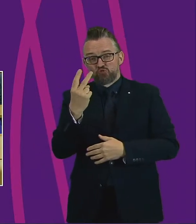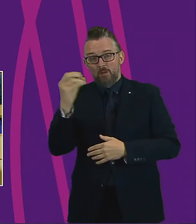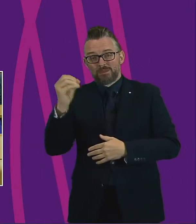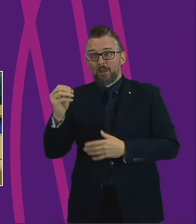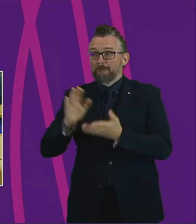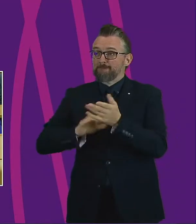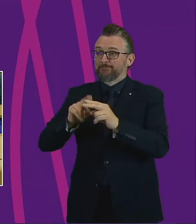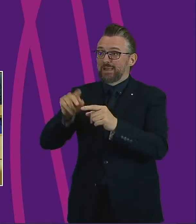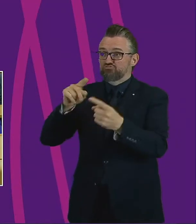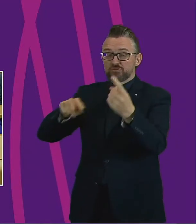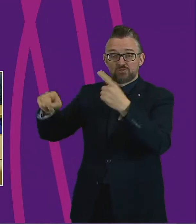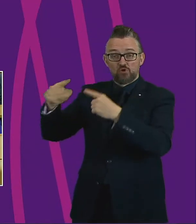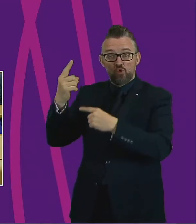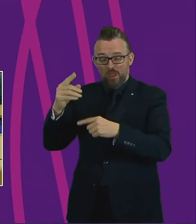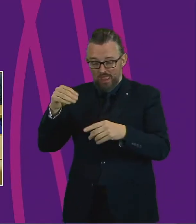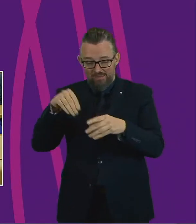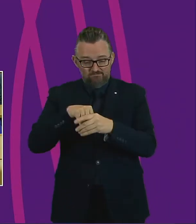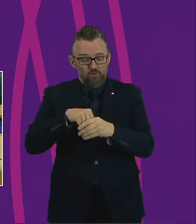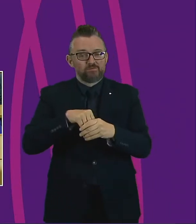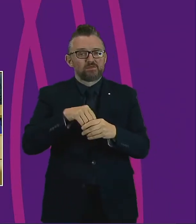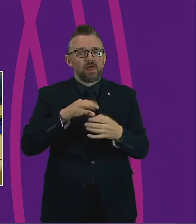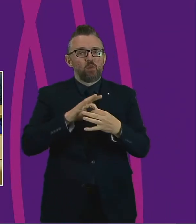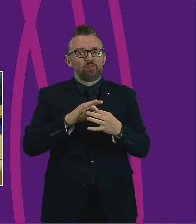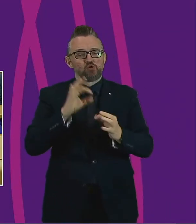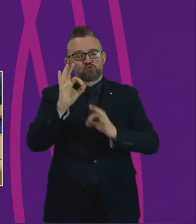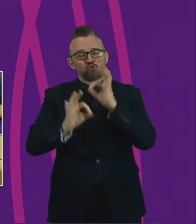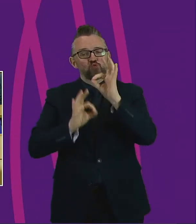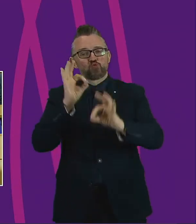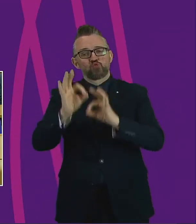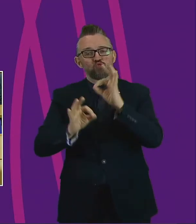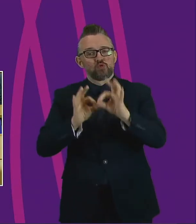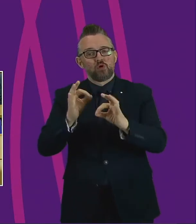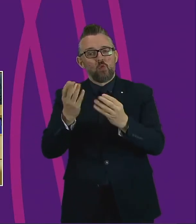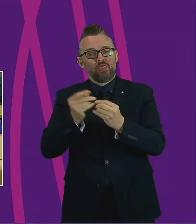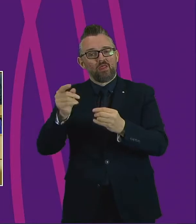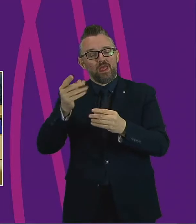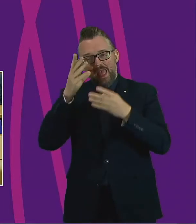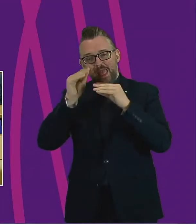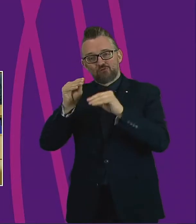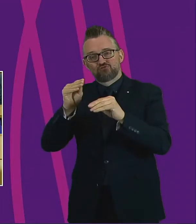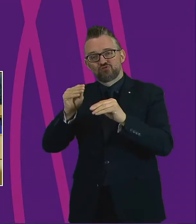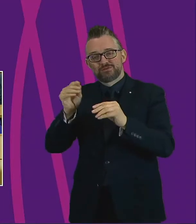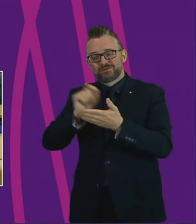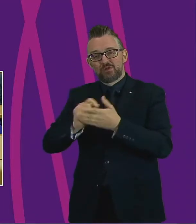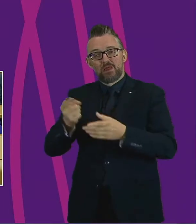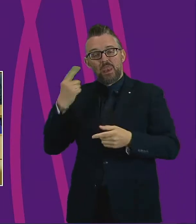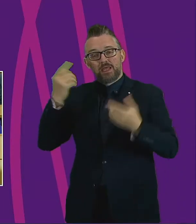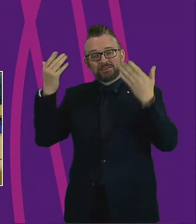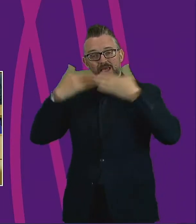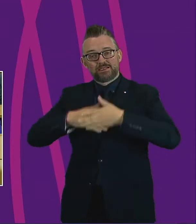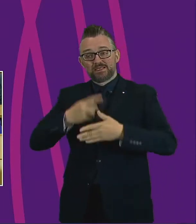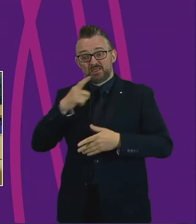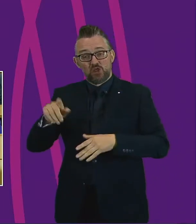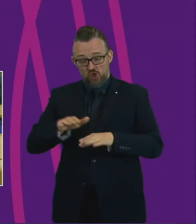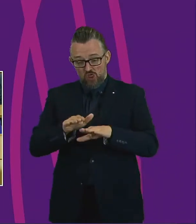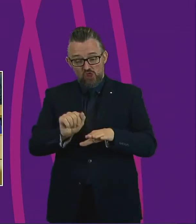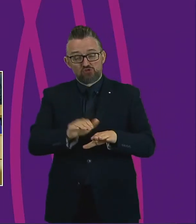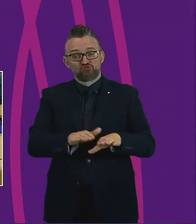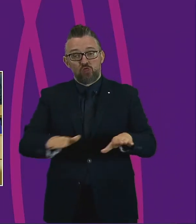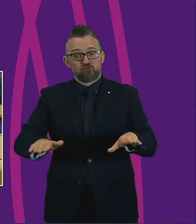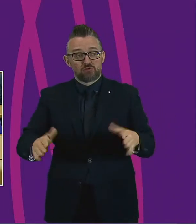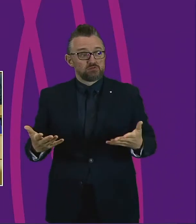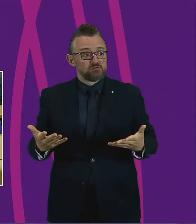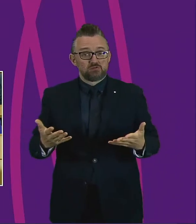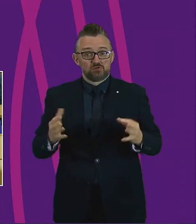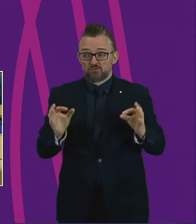parents taking part in a question and answer session with the Education Secretary last night said that their children have had